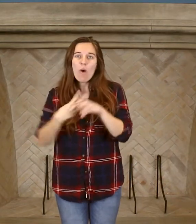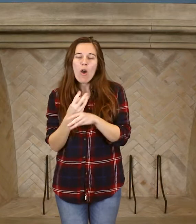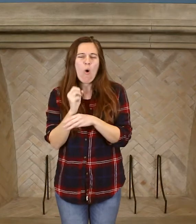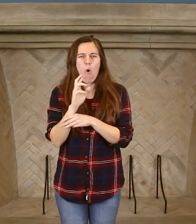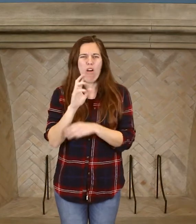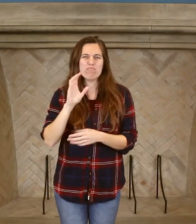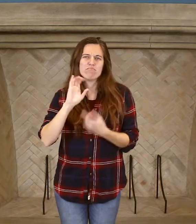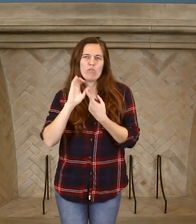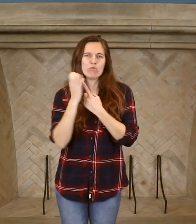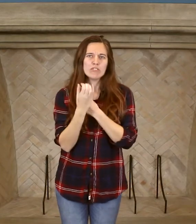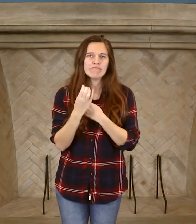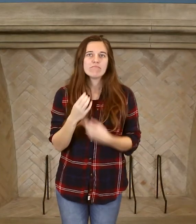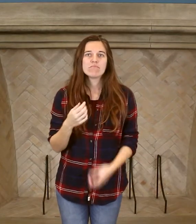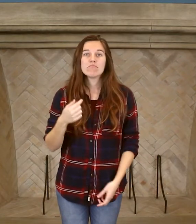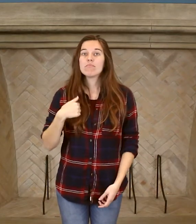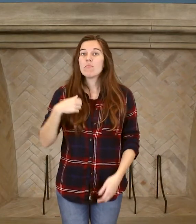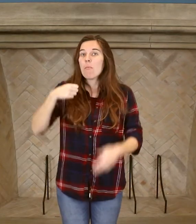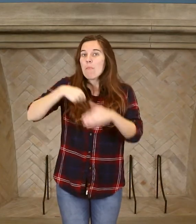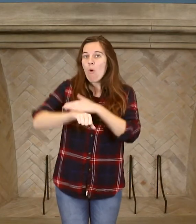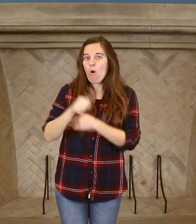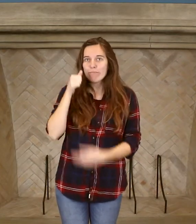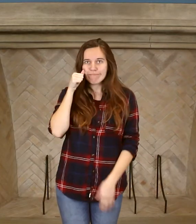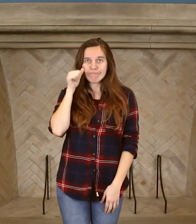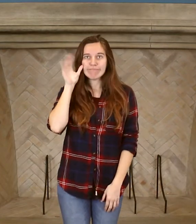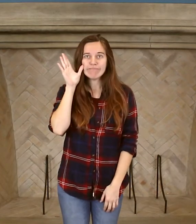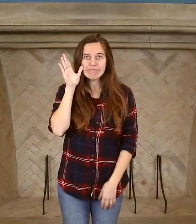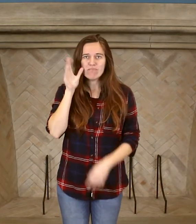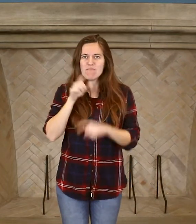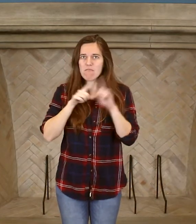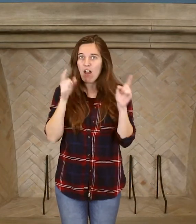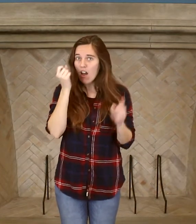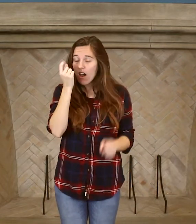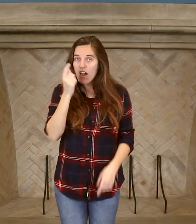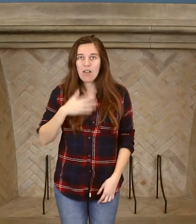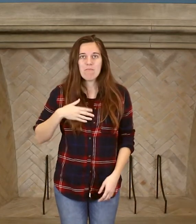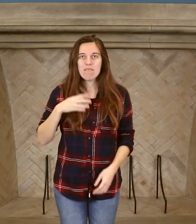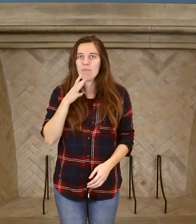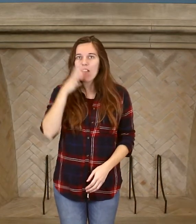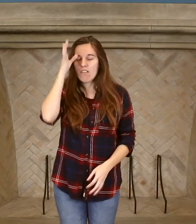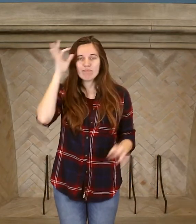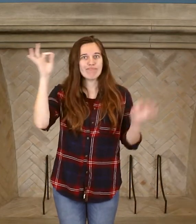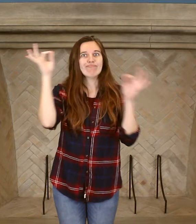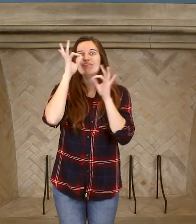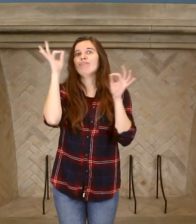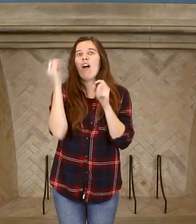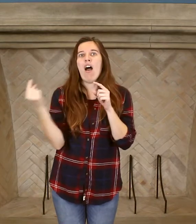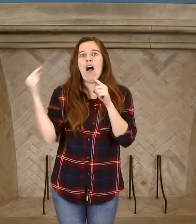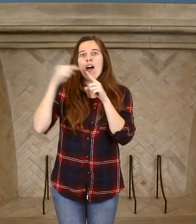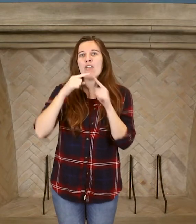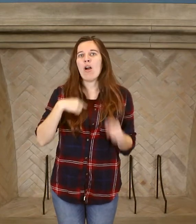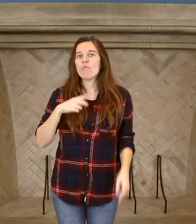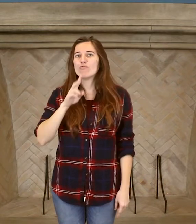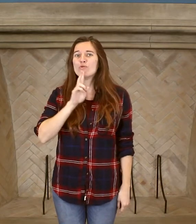or cultures. I was born profoundly deaf. My parents didn't know until I was